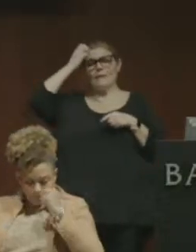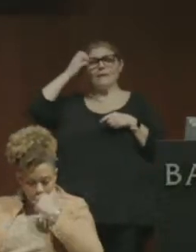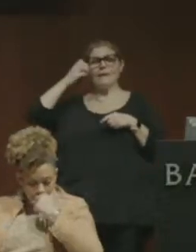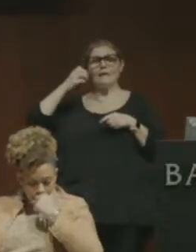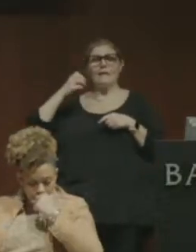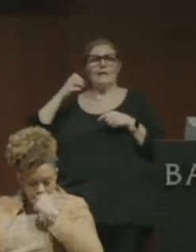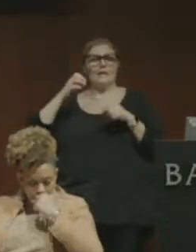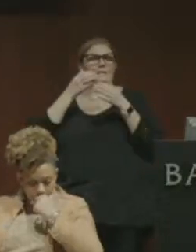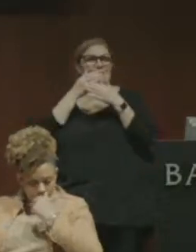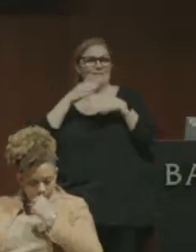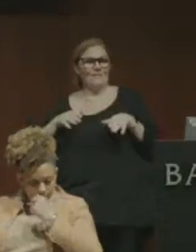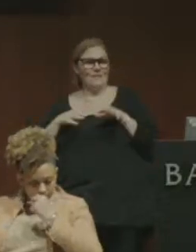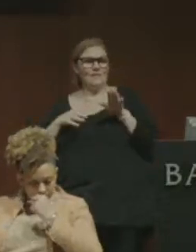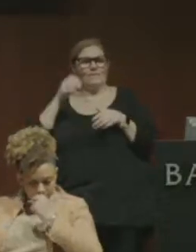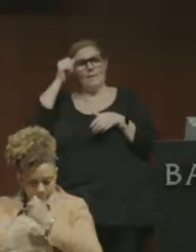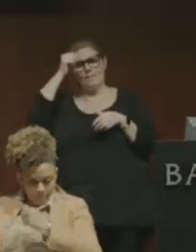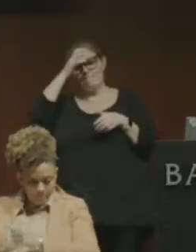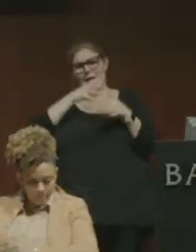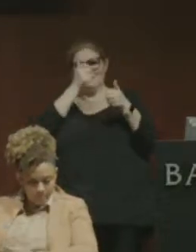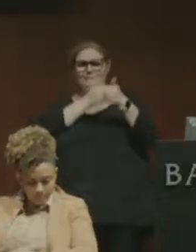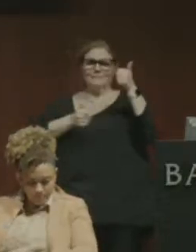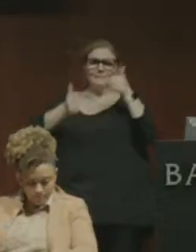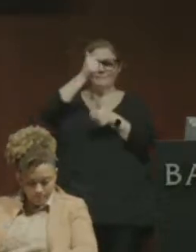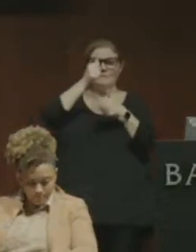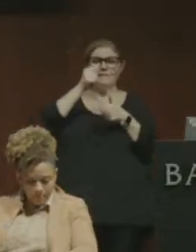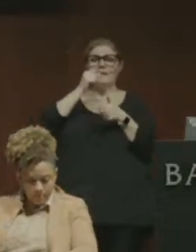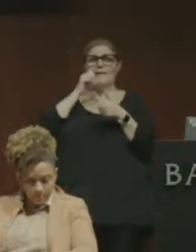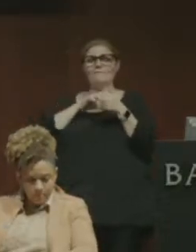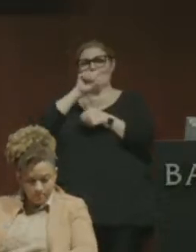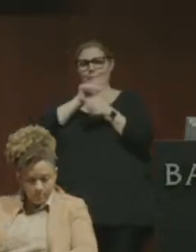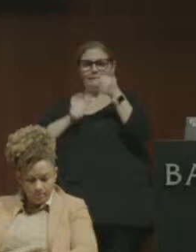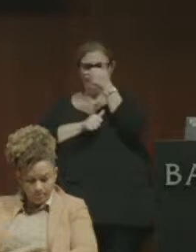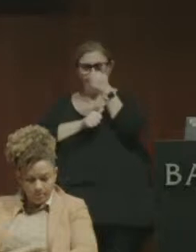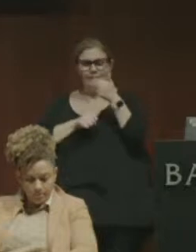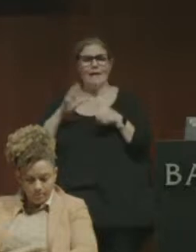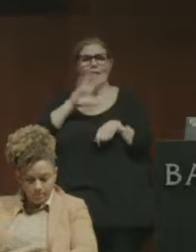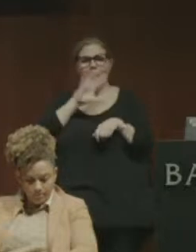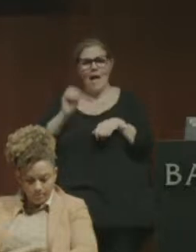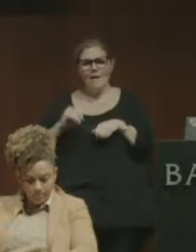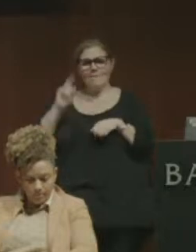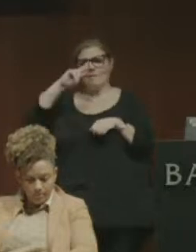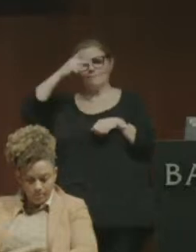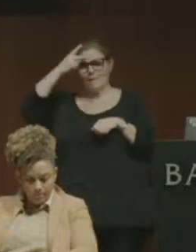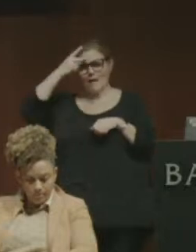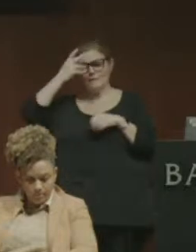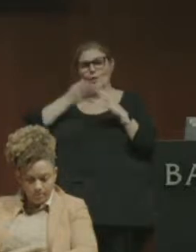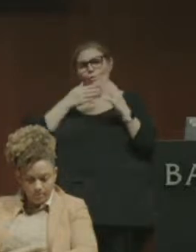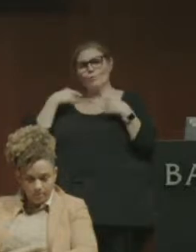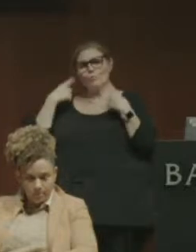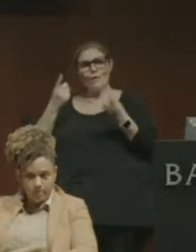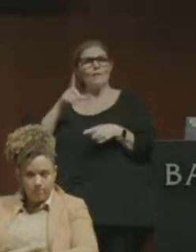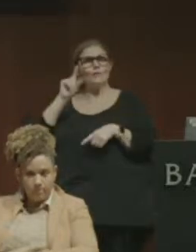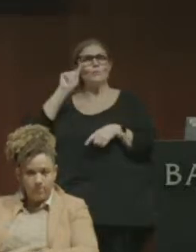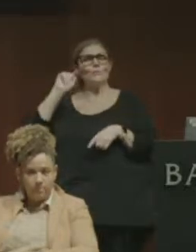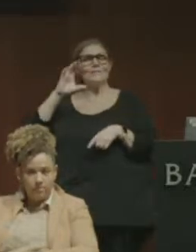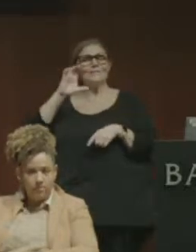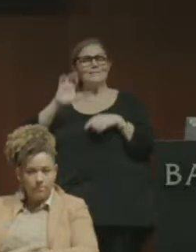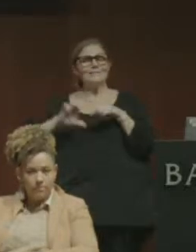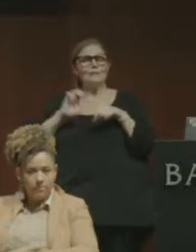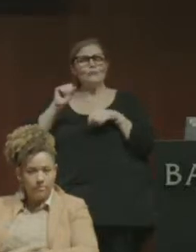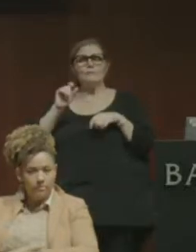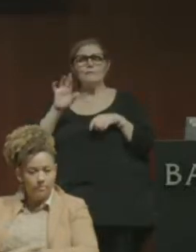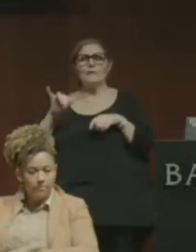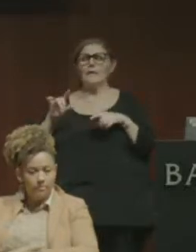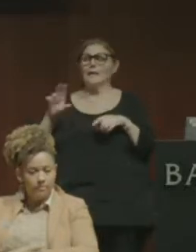European-inspired divisions of masculine power and feminine domesticity shaped African politics throughout the 20th century. While